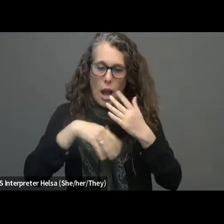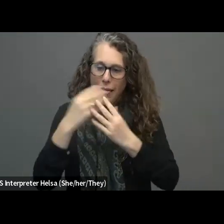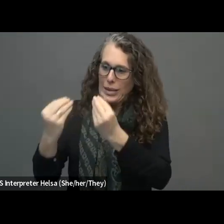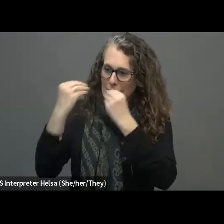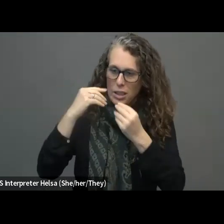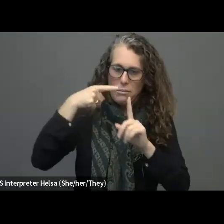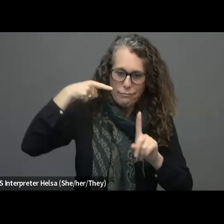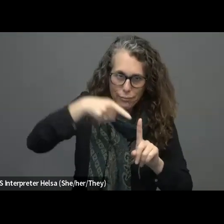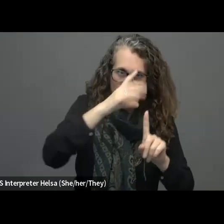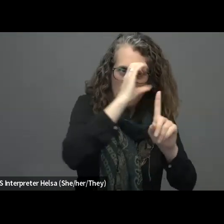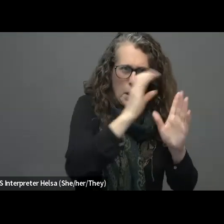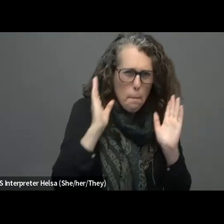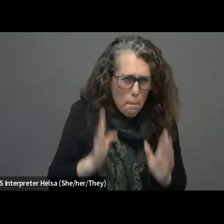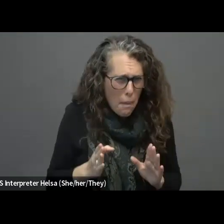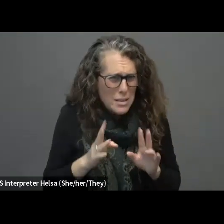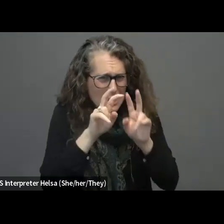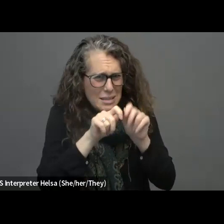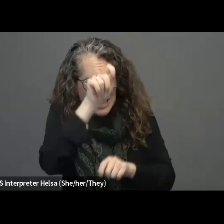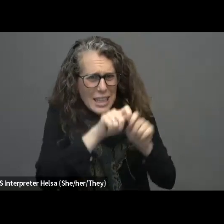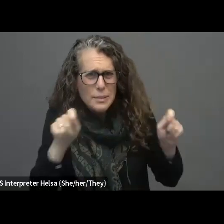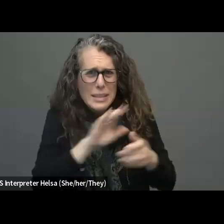an assessment for too.